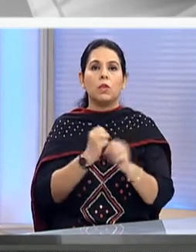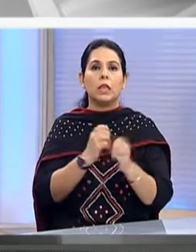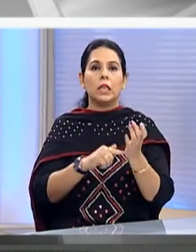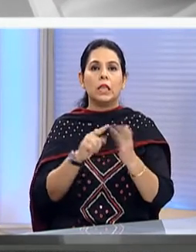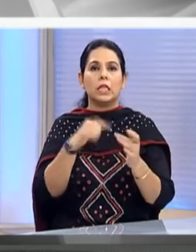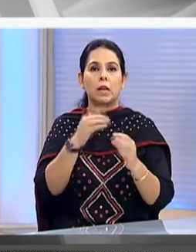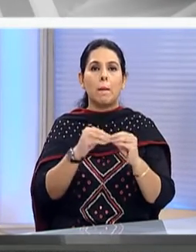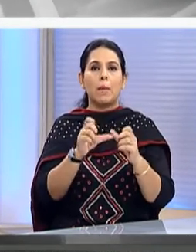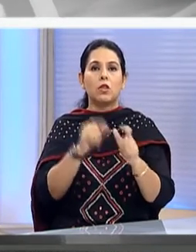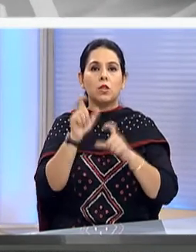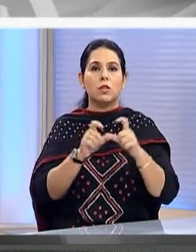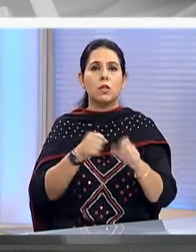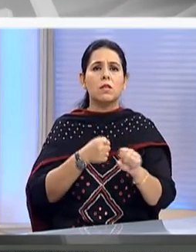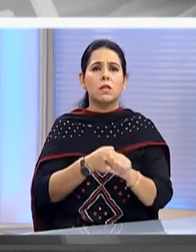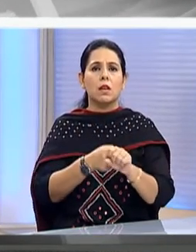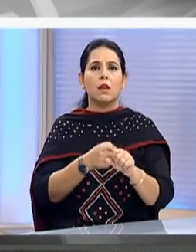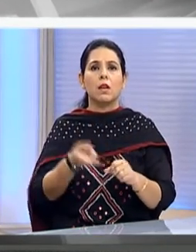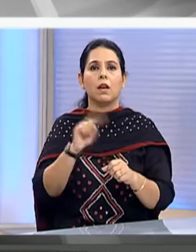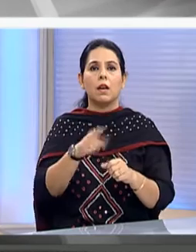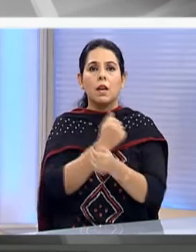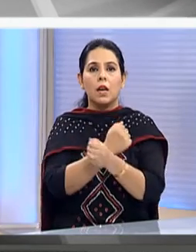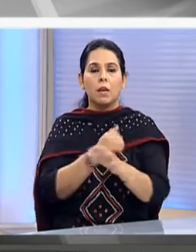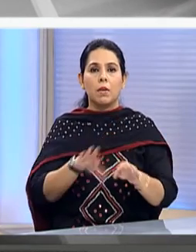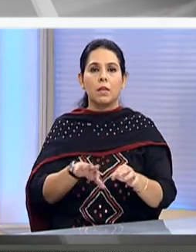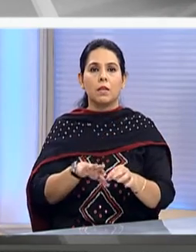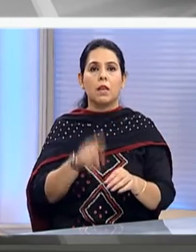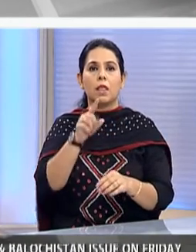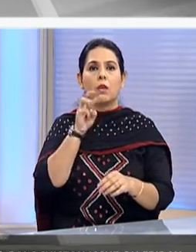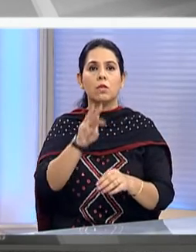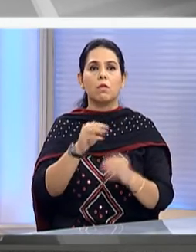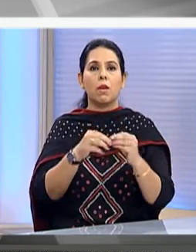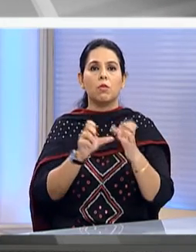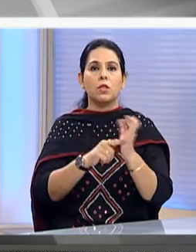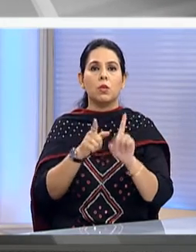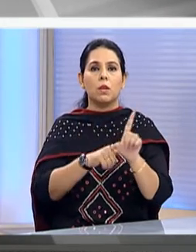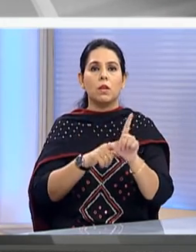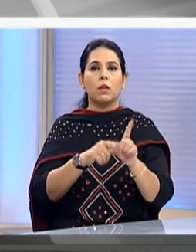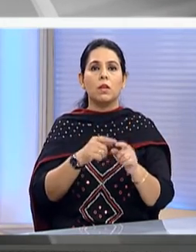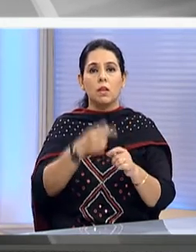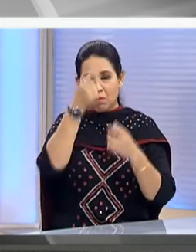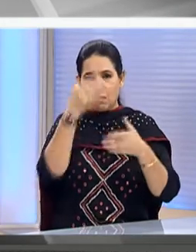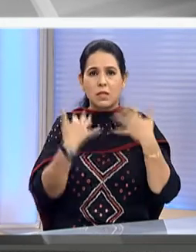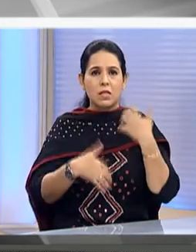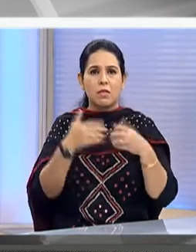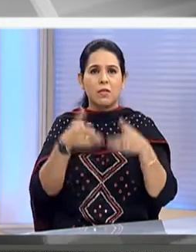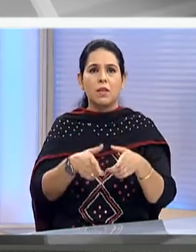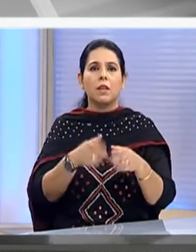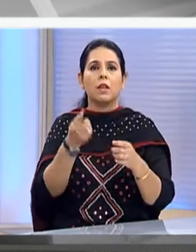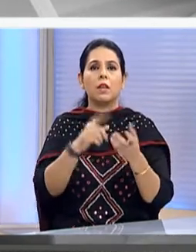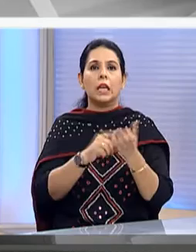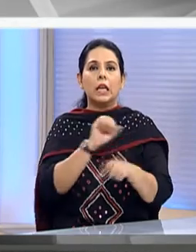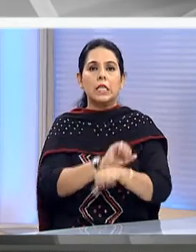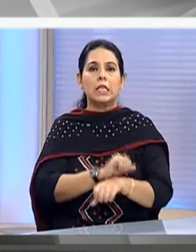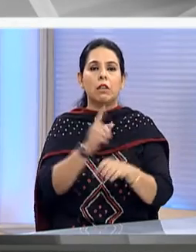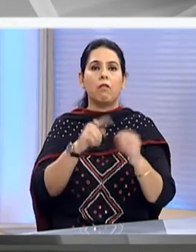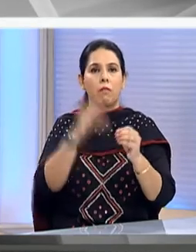said, Baloch people are struggling for their independence. He said thousands of Baloch youth are tortured in the custody of the